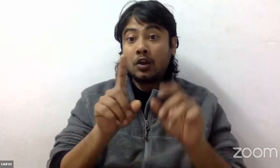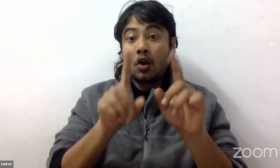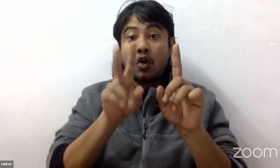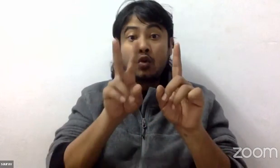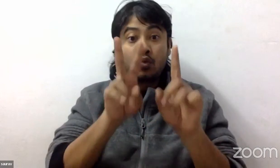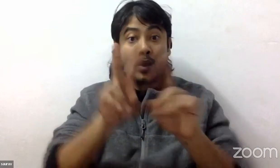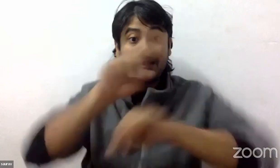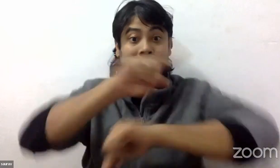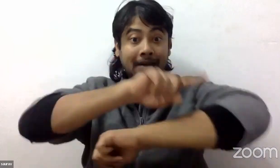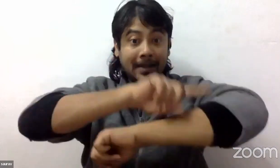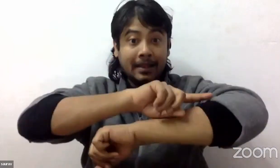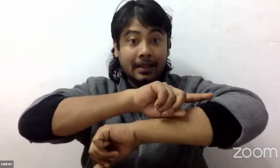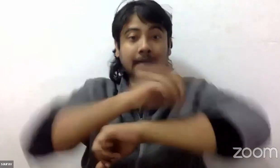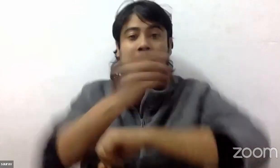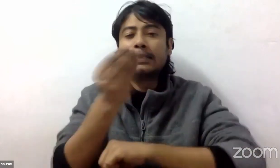share.